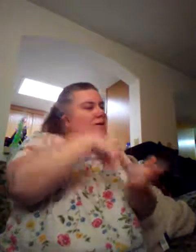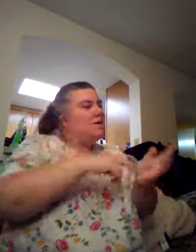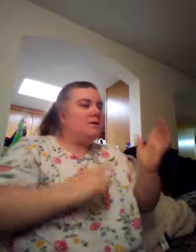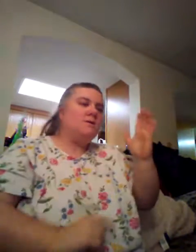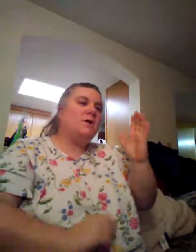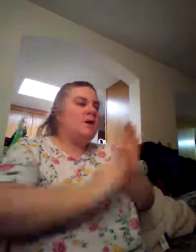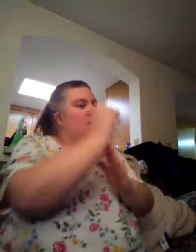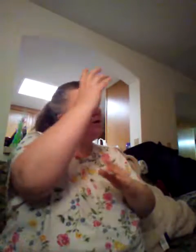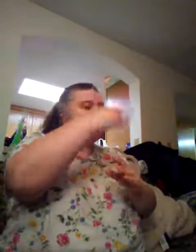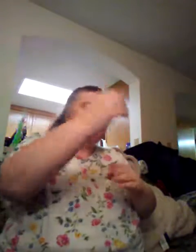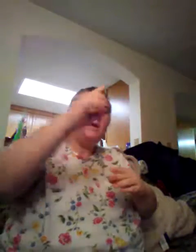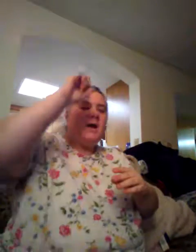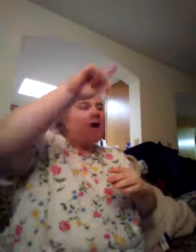Stand all inside.